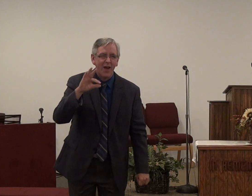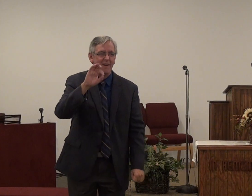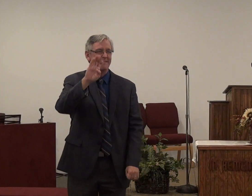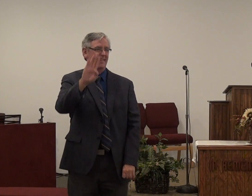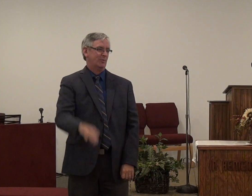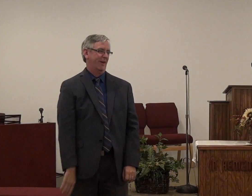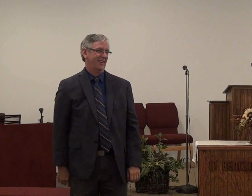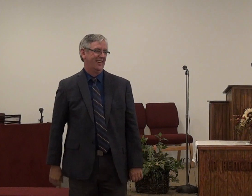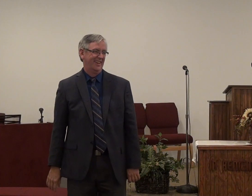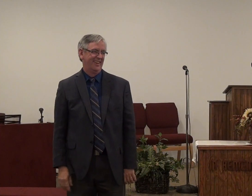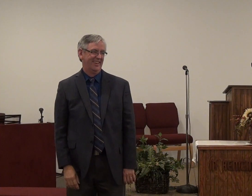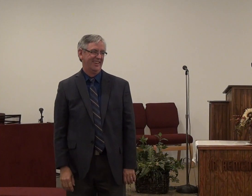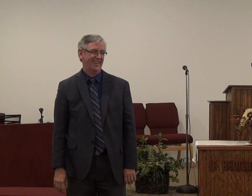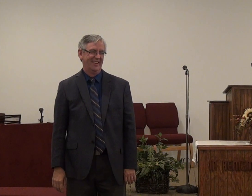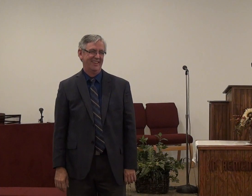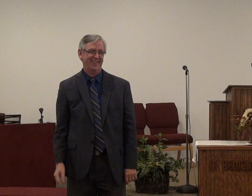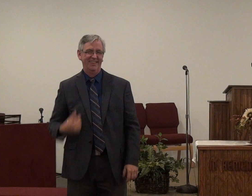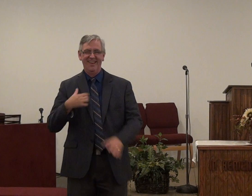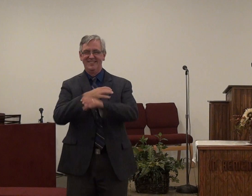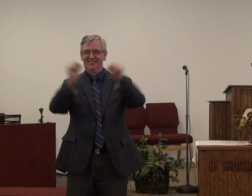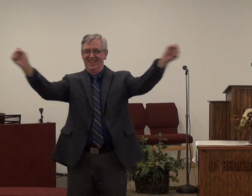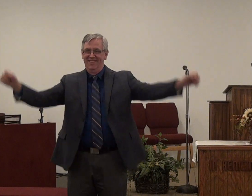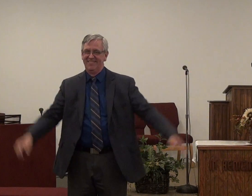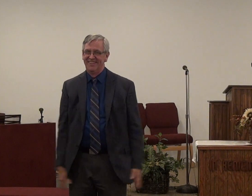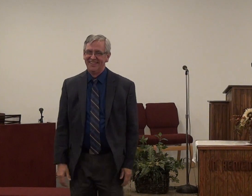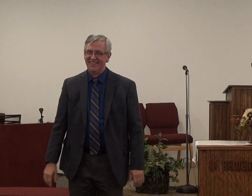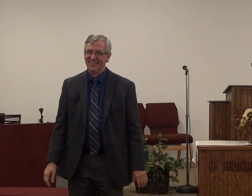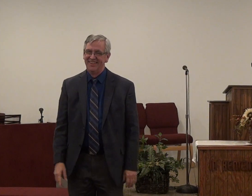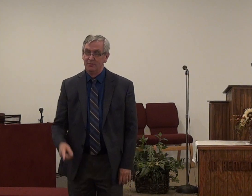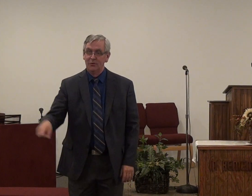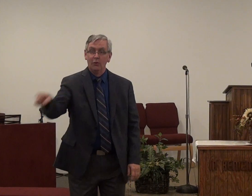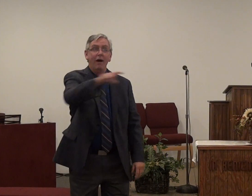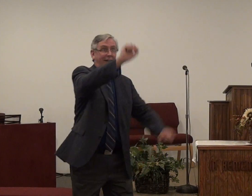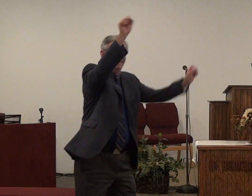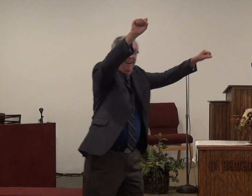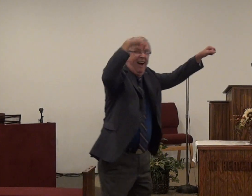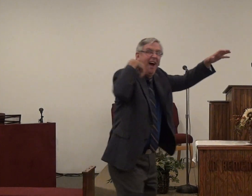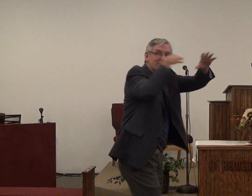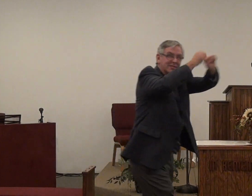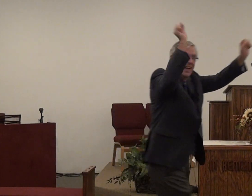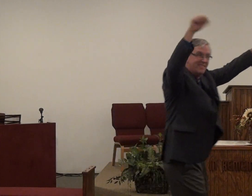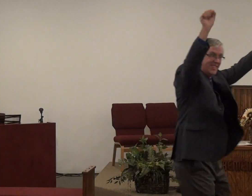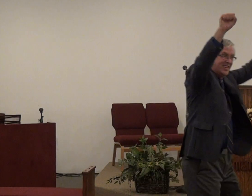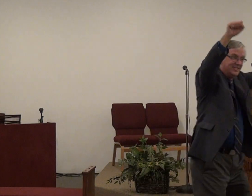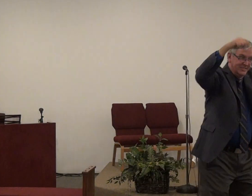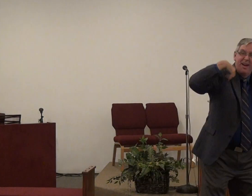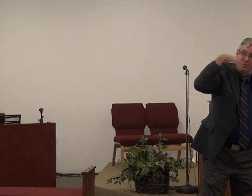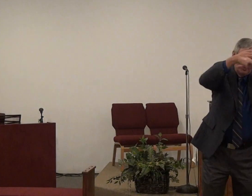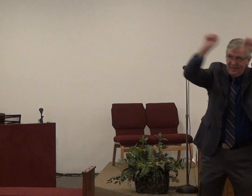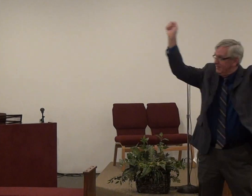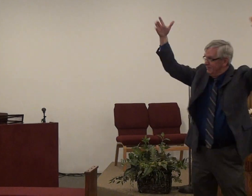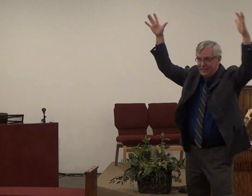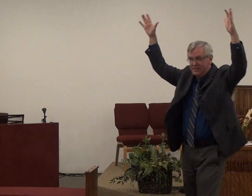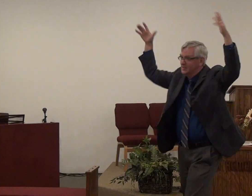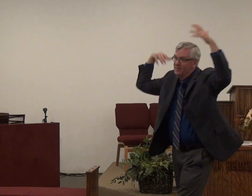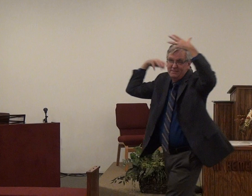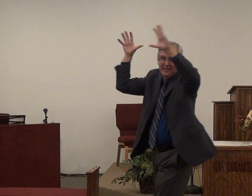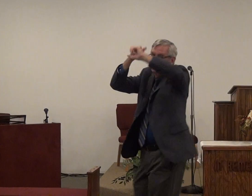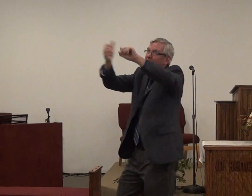40 years ago this February. I was saved. Well, maybe you're saying, "I'm saved. I'm already saved. I